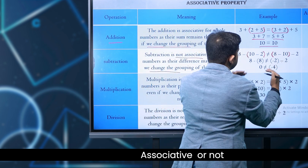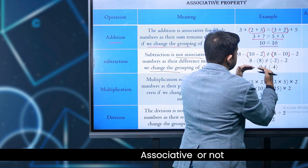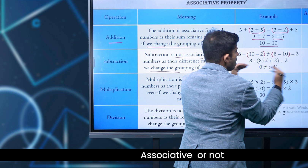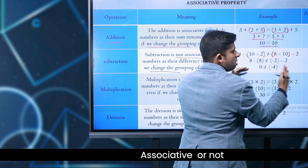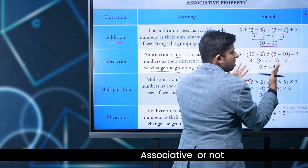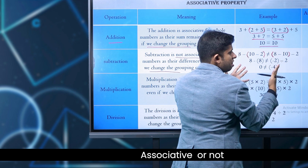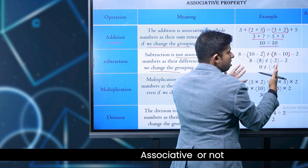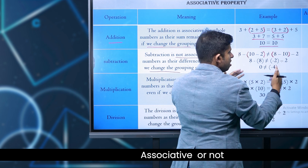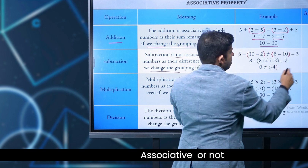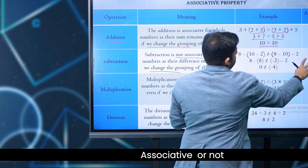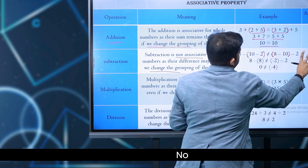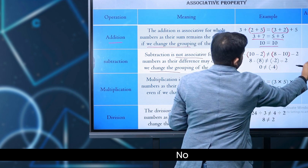Associative or not? No.